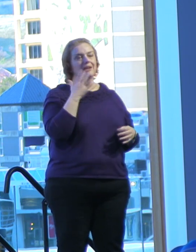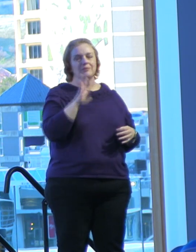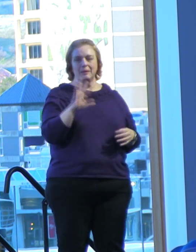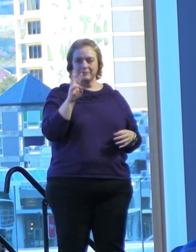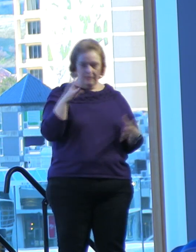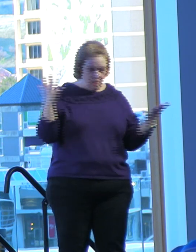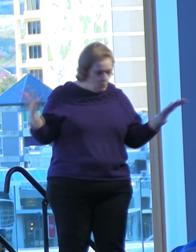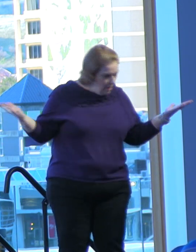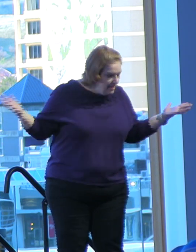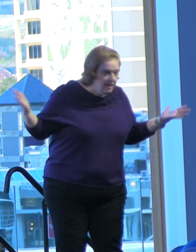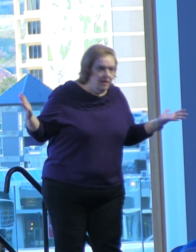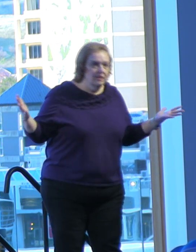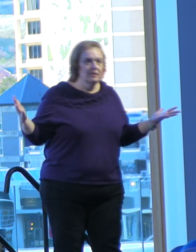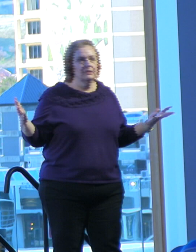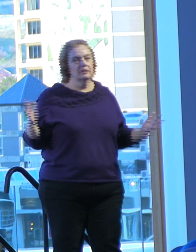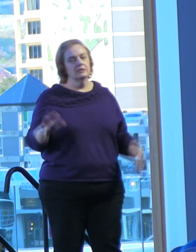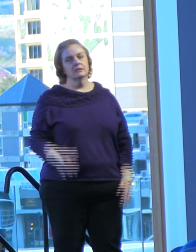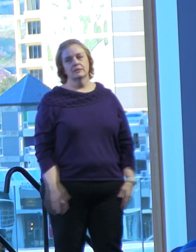Jeez.